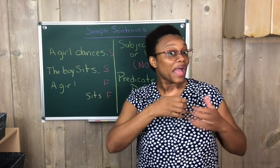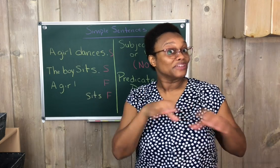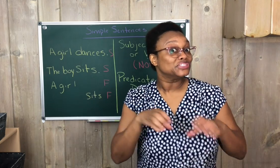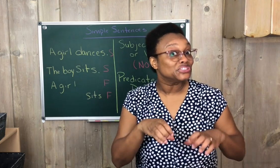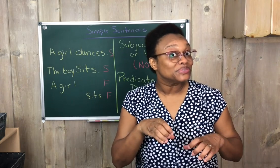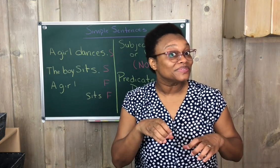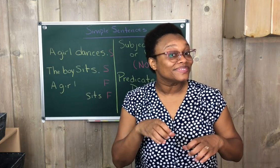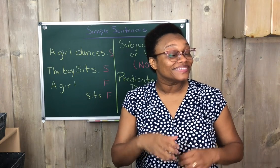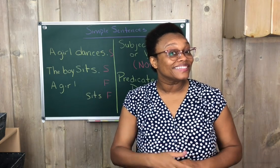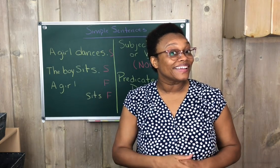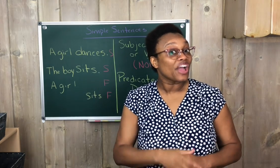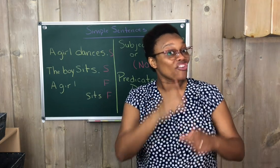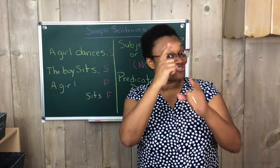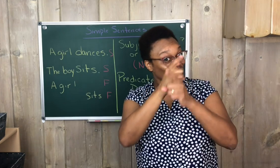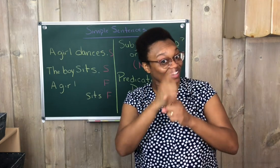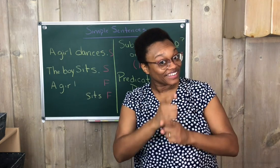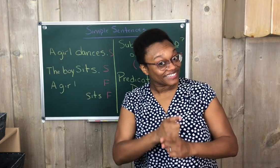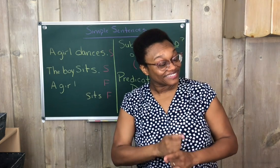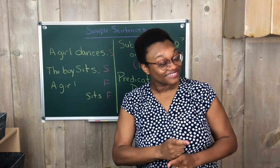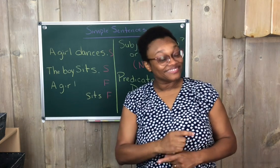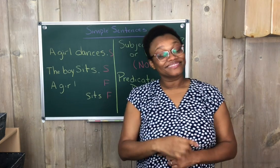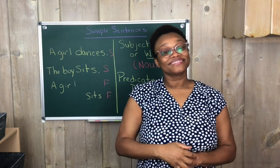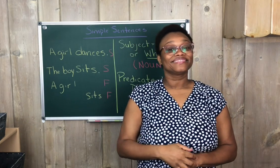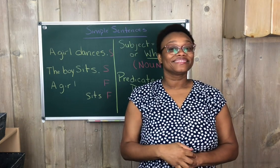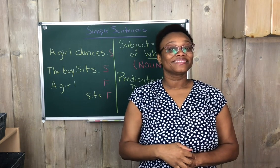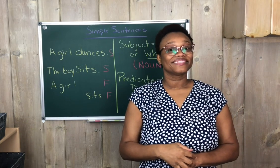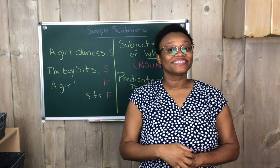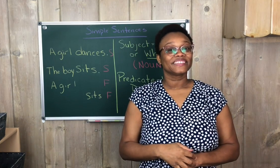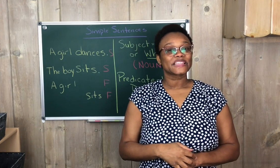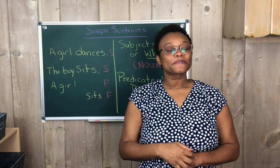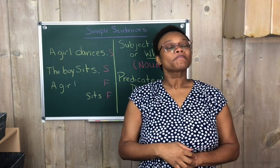So, how did you do? Were you right?